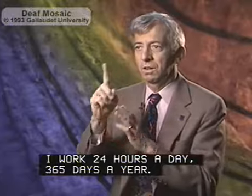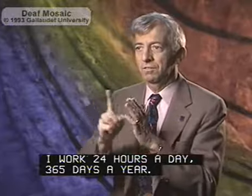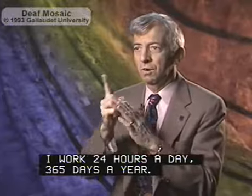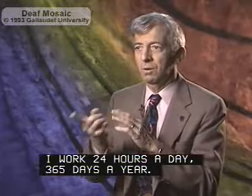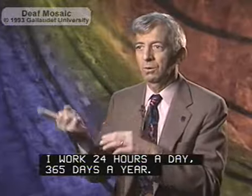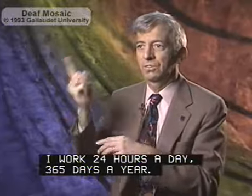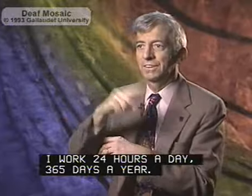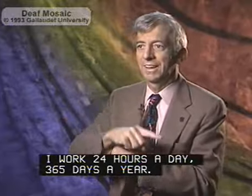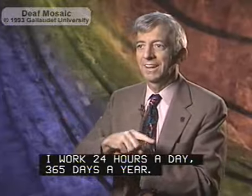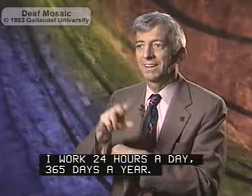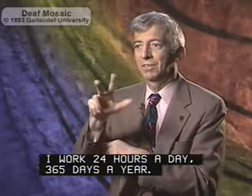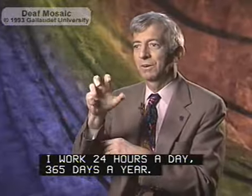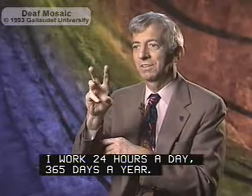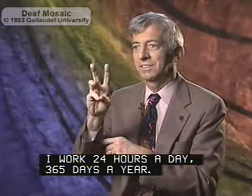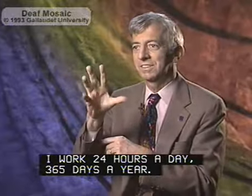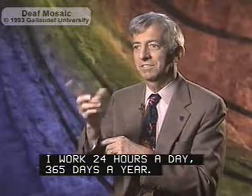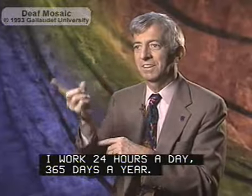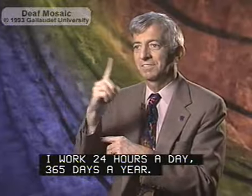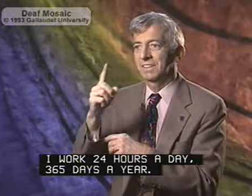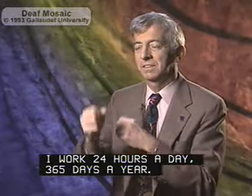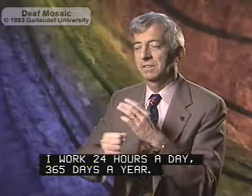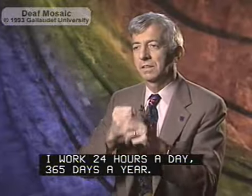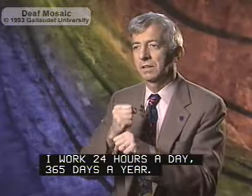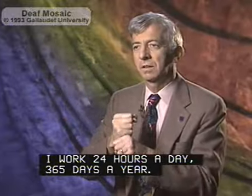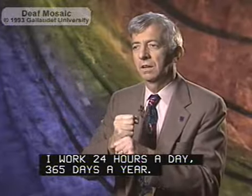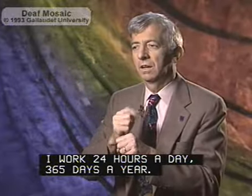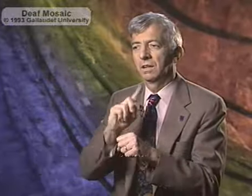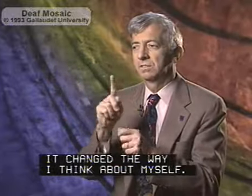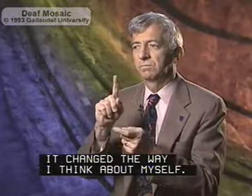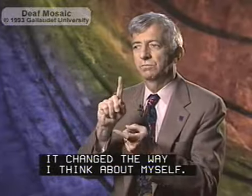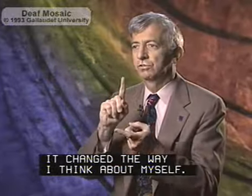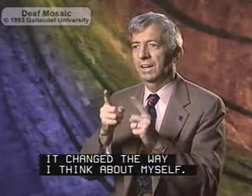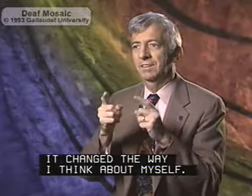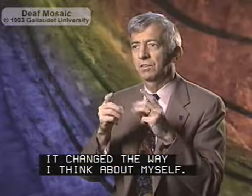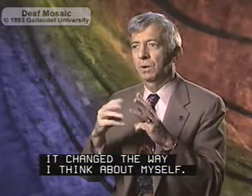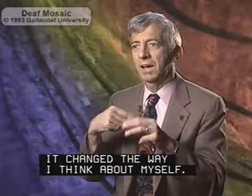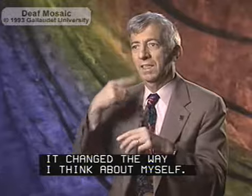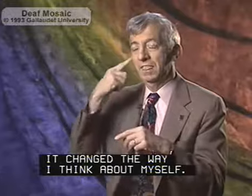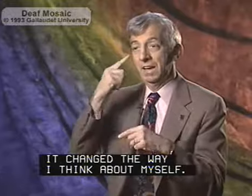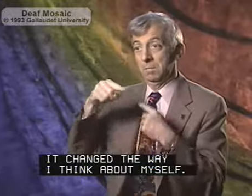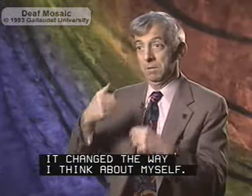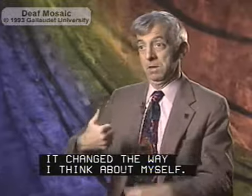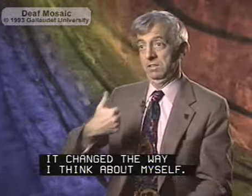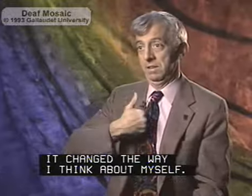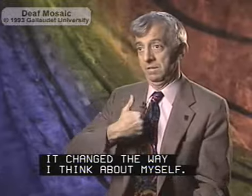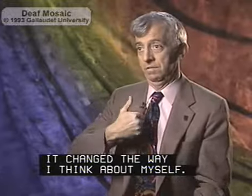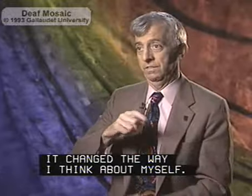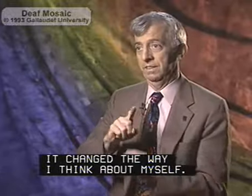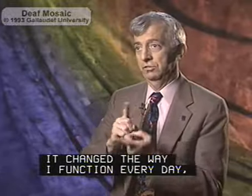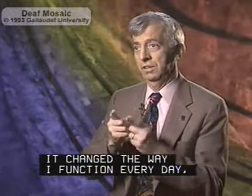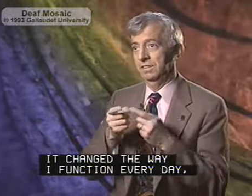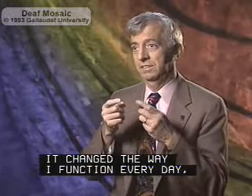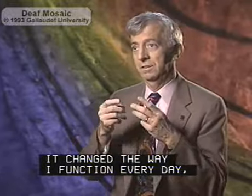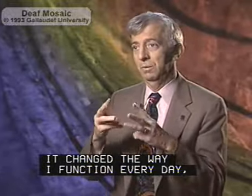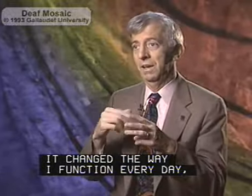24 hours a day, 365 days a year. Changed the way I think about myself. It changed the way